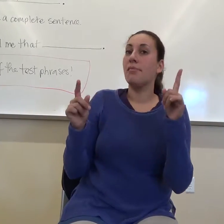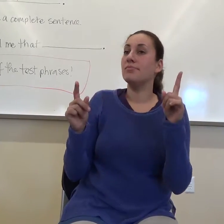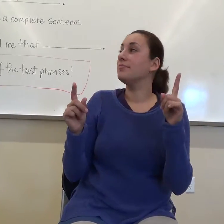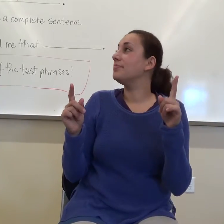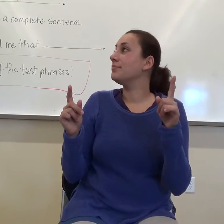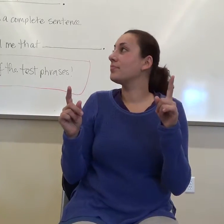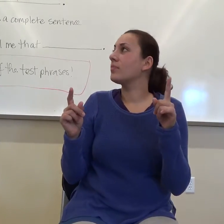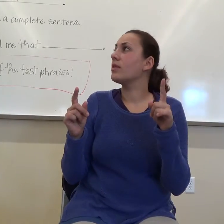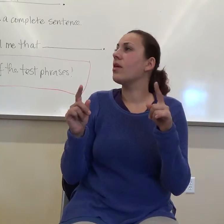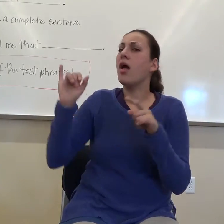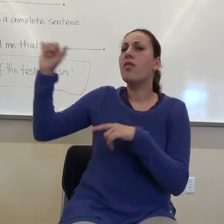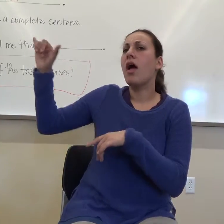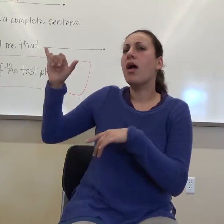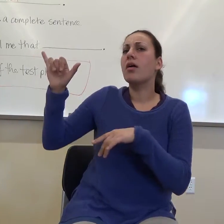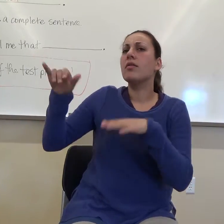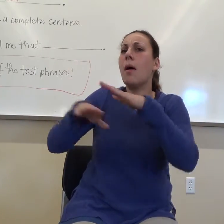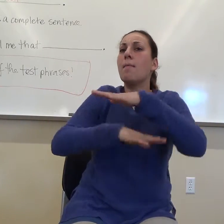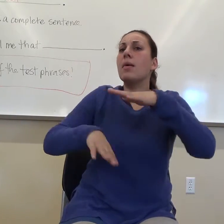but what about this?